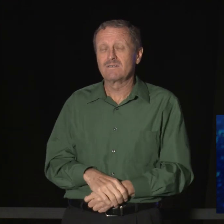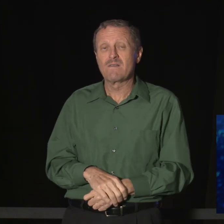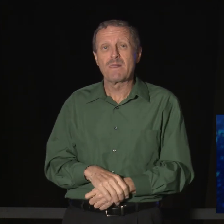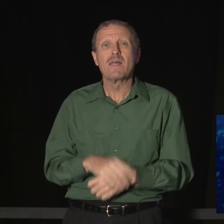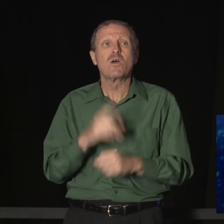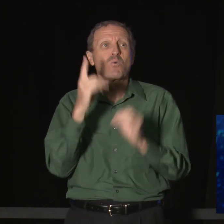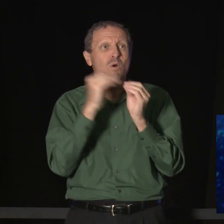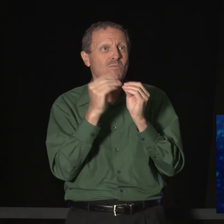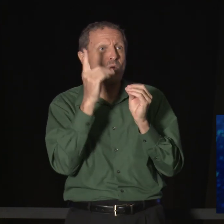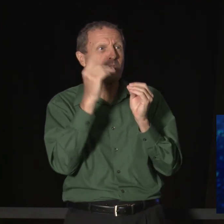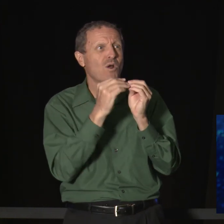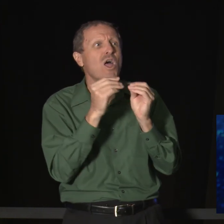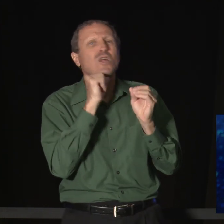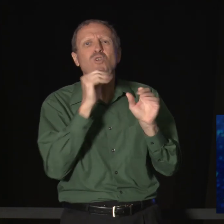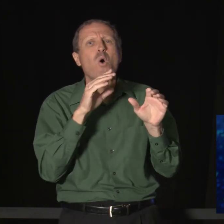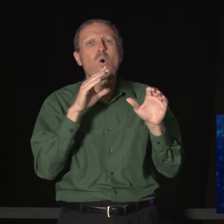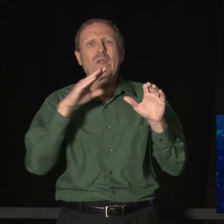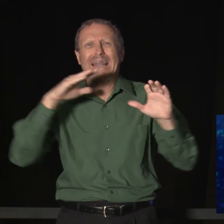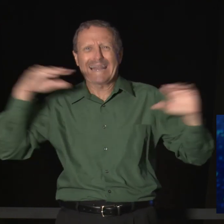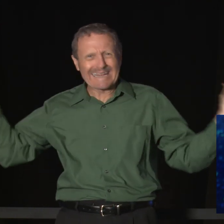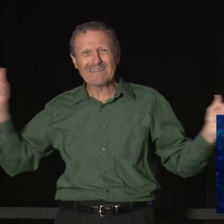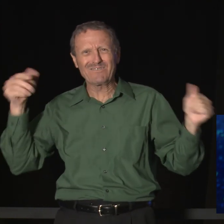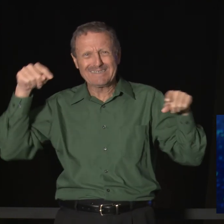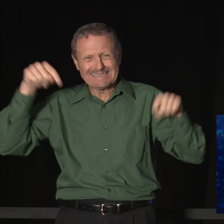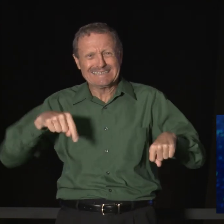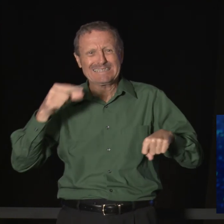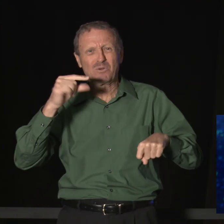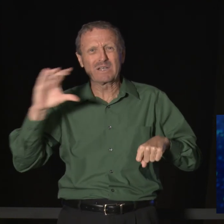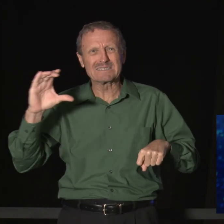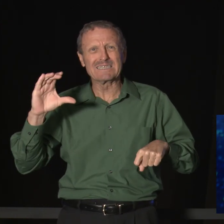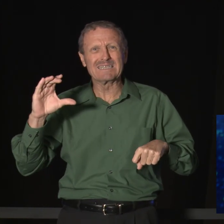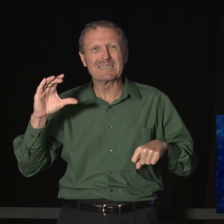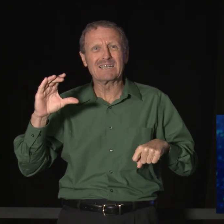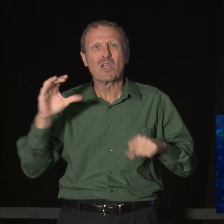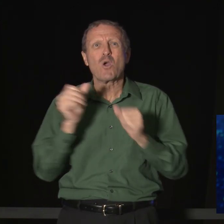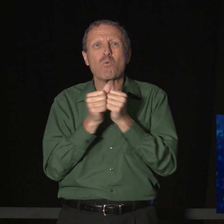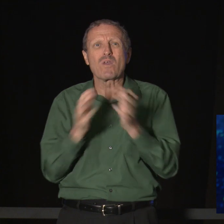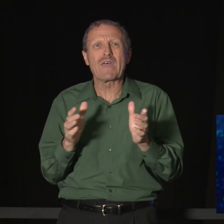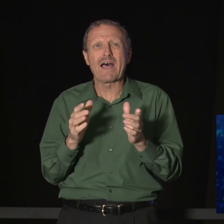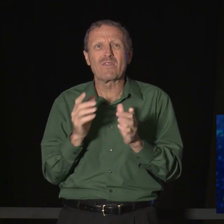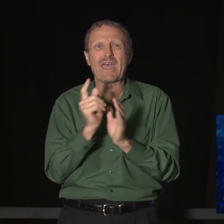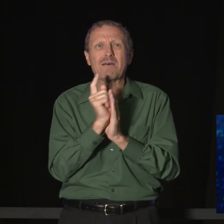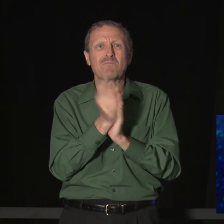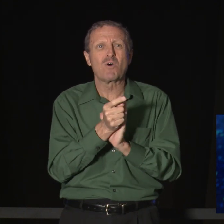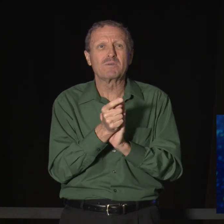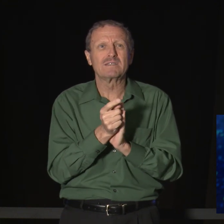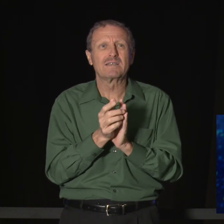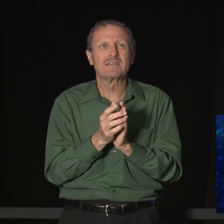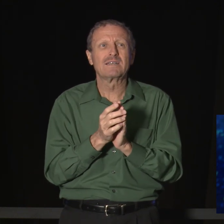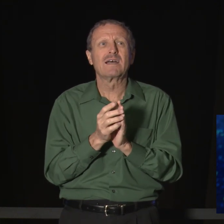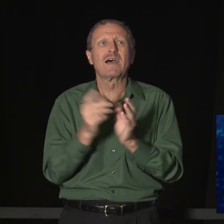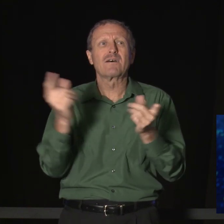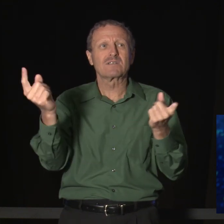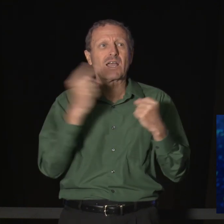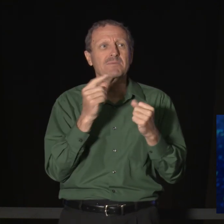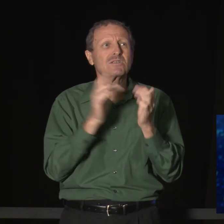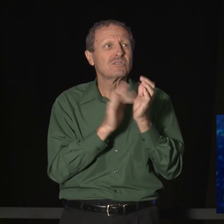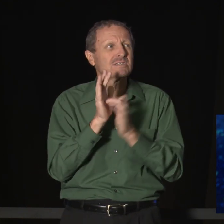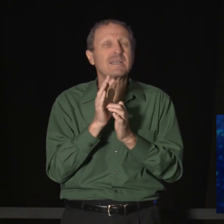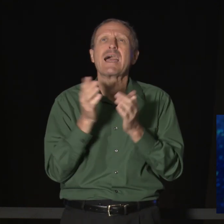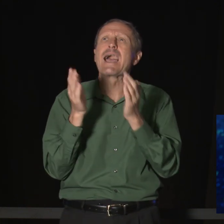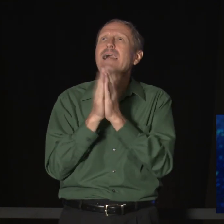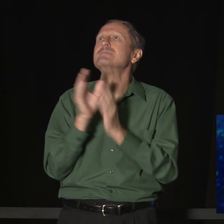So one more. Don't leave. Don't leave GYC without the moment of coming to Jesus